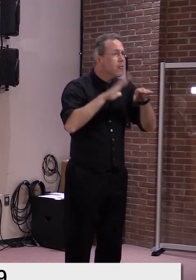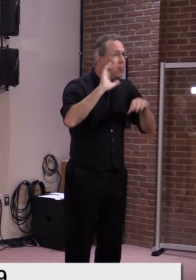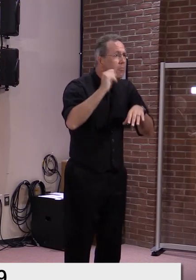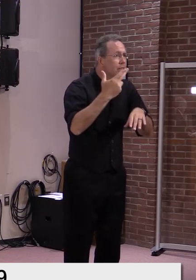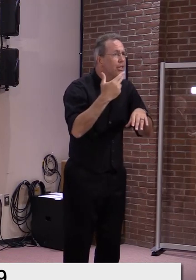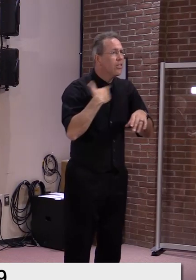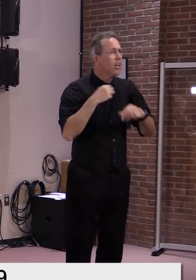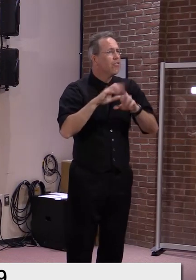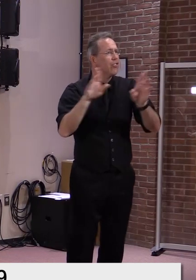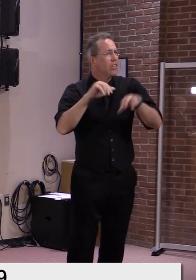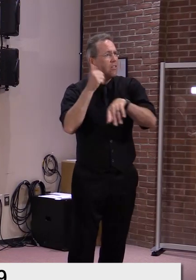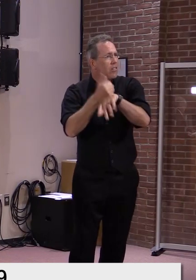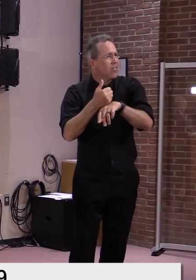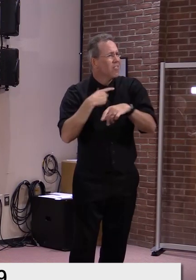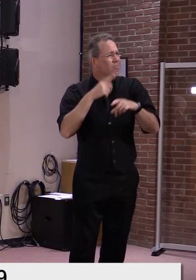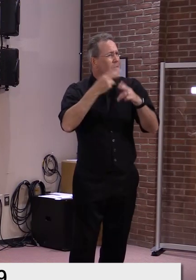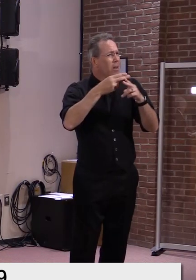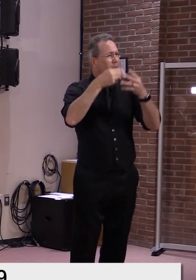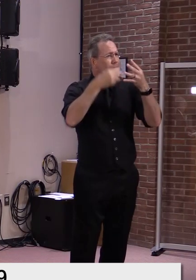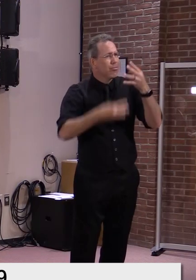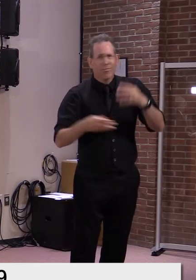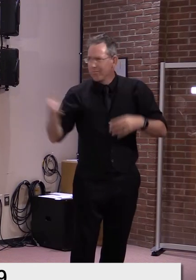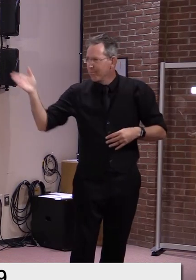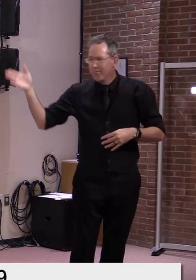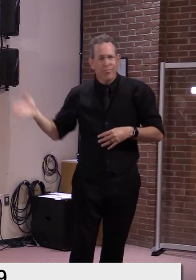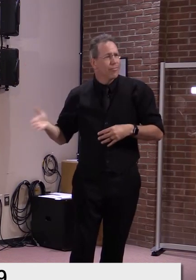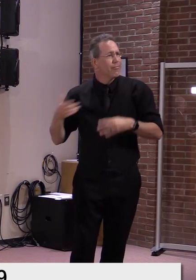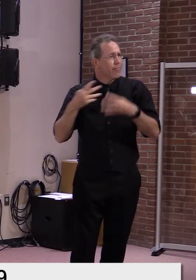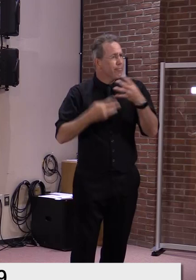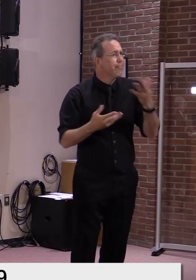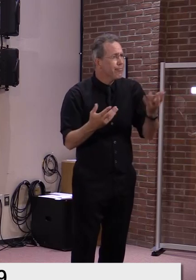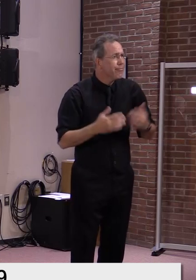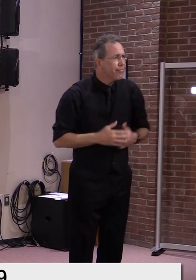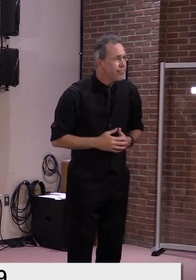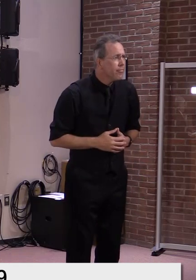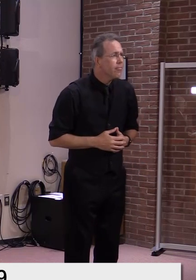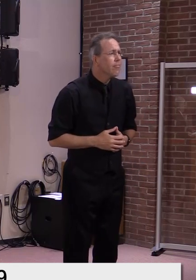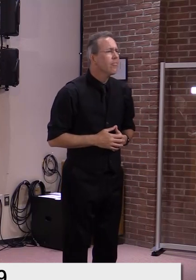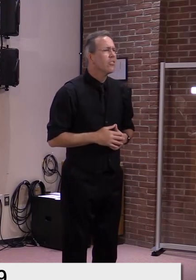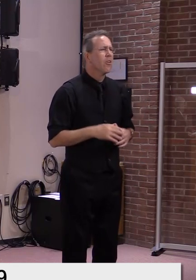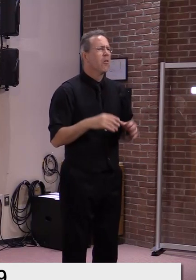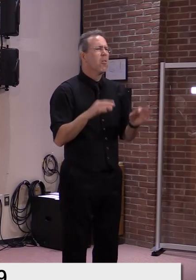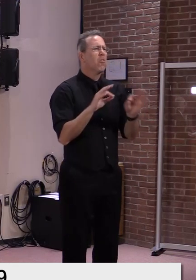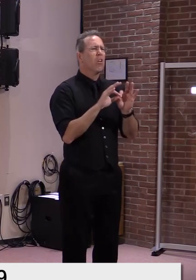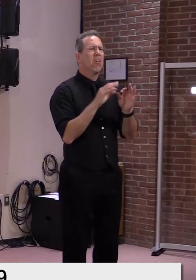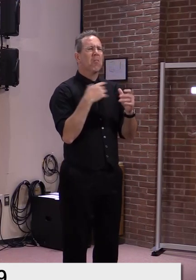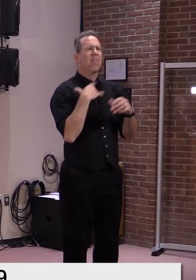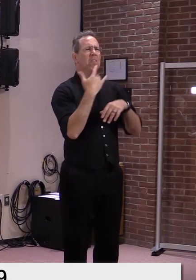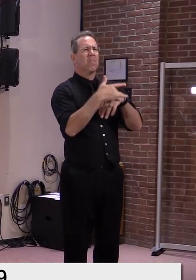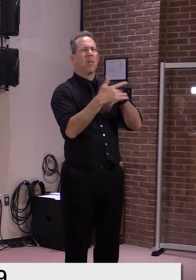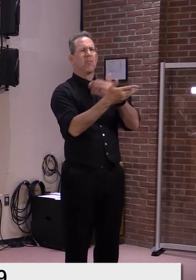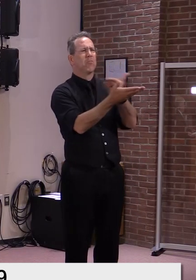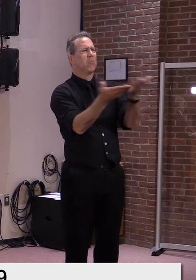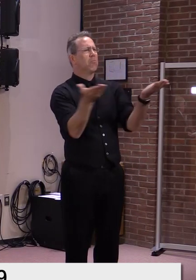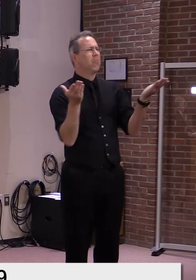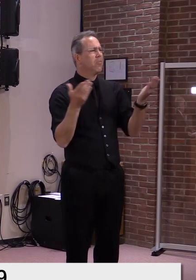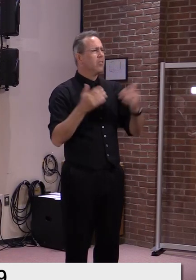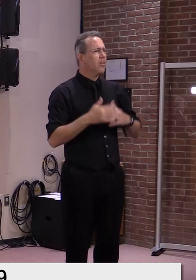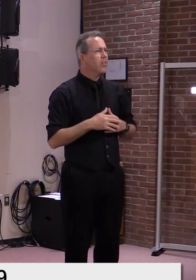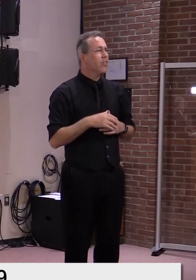facility. So I think it's important, and I really do think that other states are starting to look at